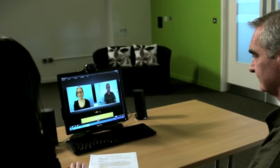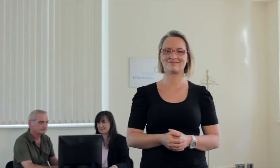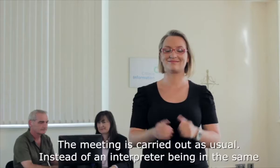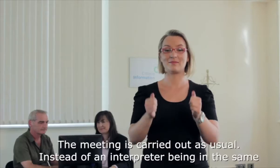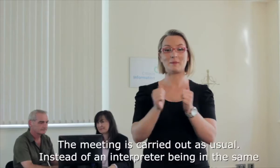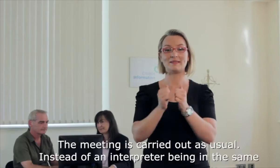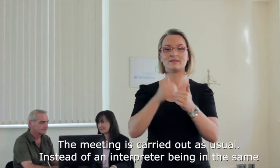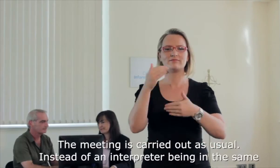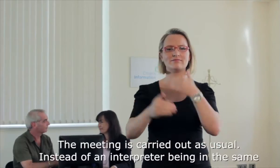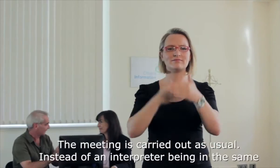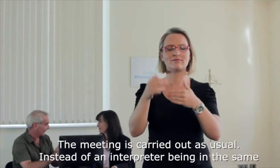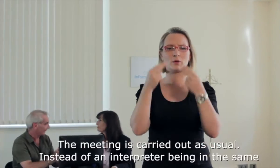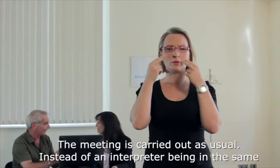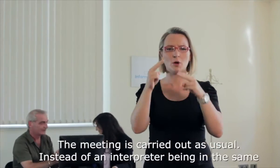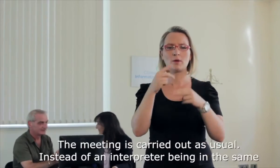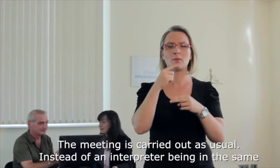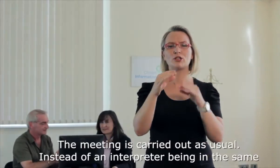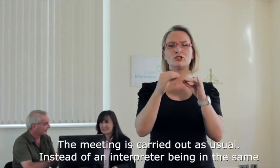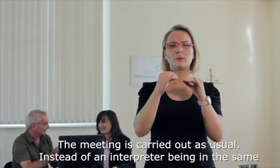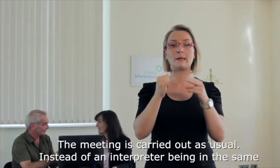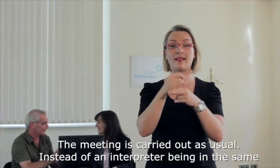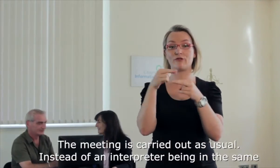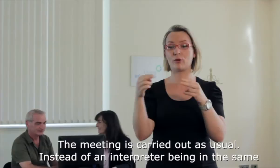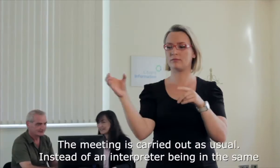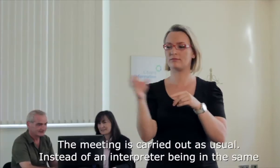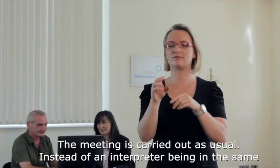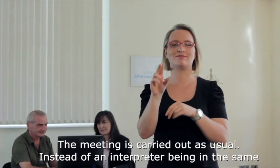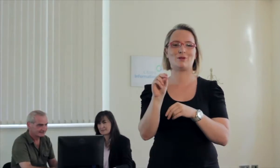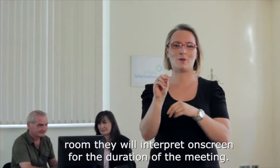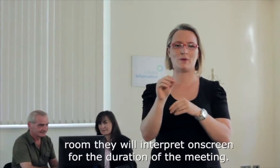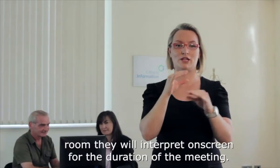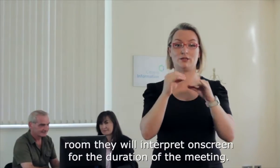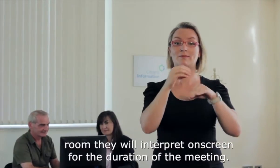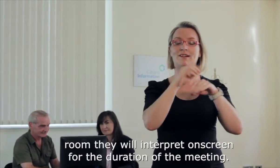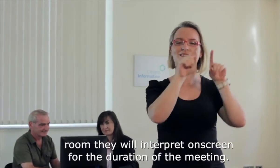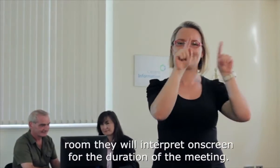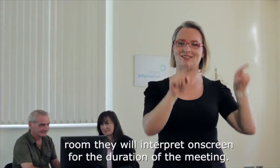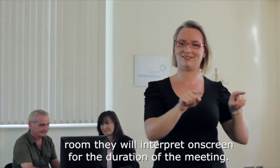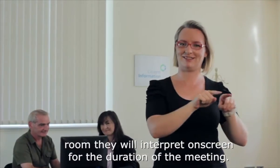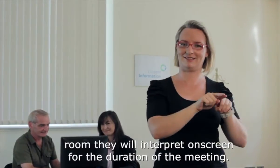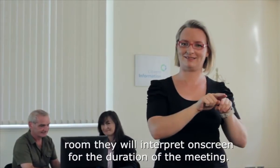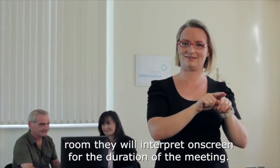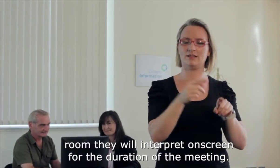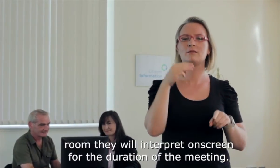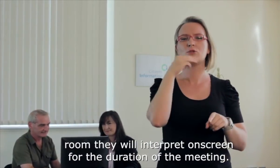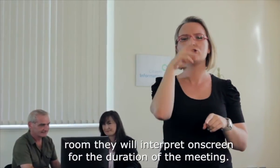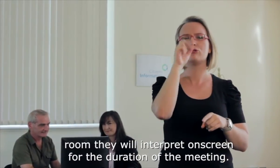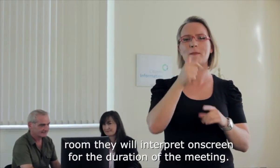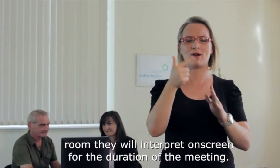The meeting is carried out as normal. Instead of an interpreter being in the same room, the interpreter is on screen for the duration